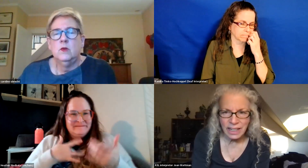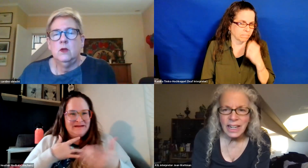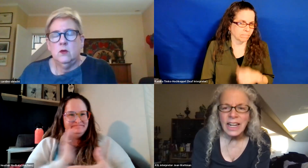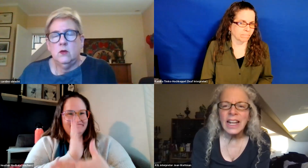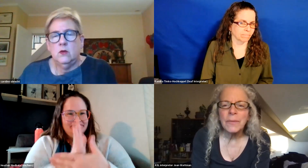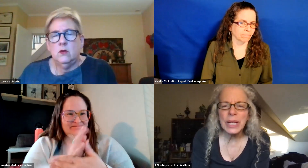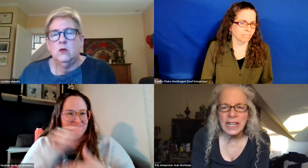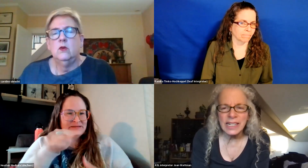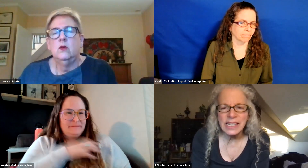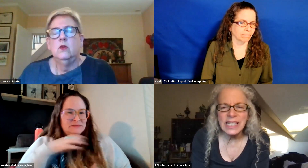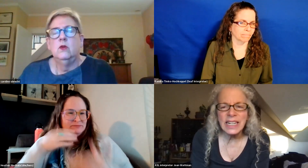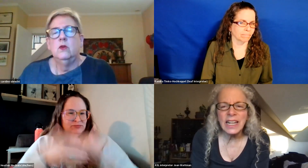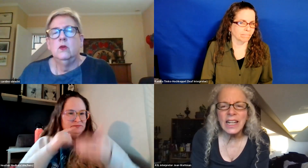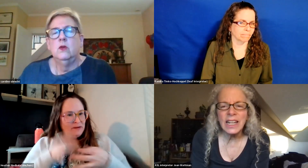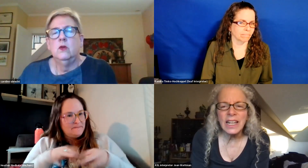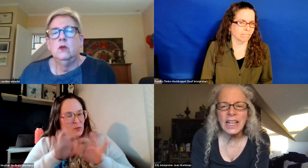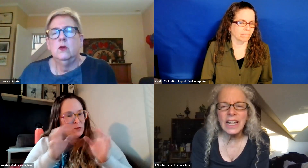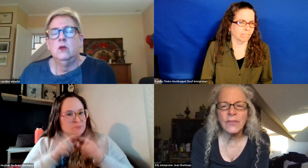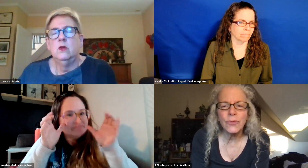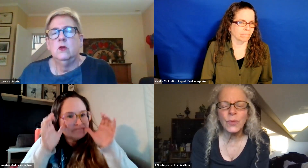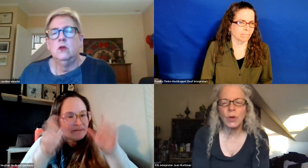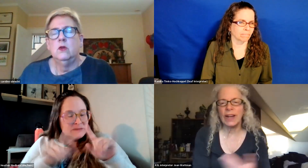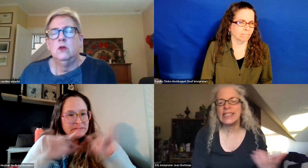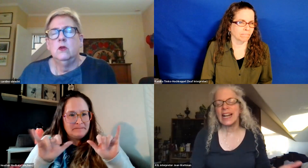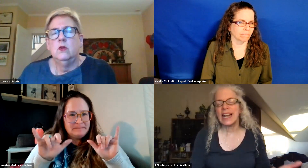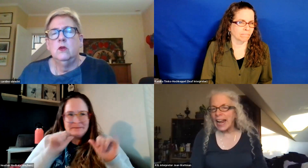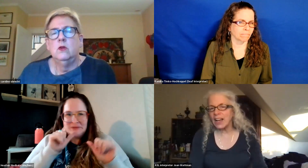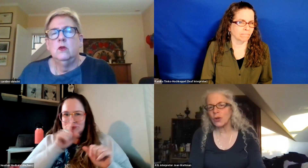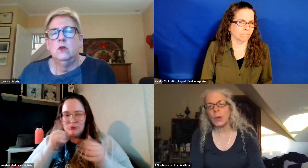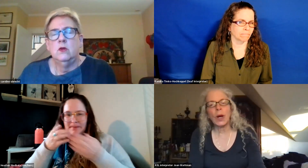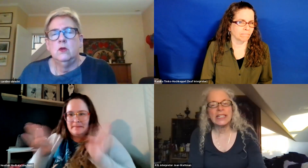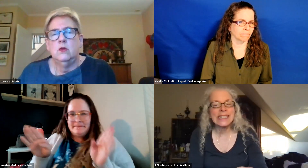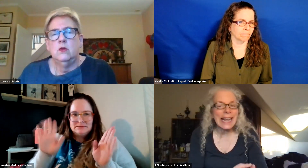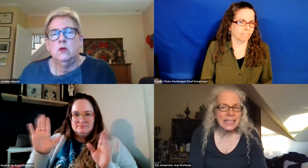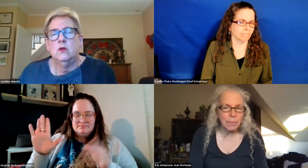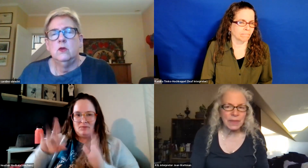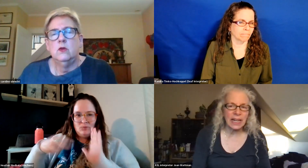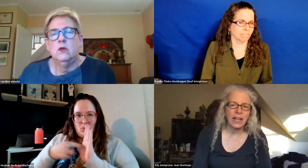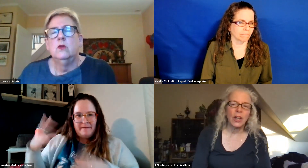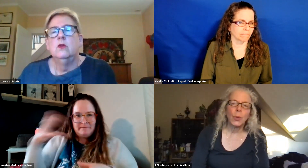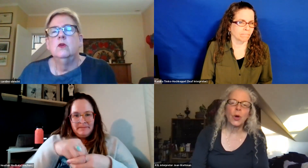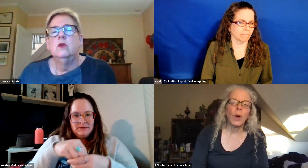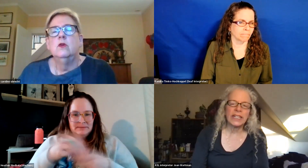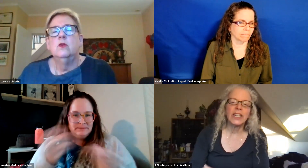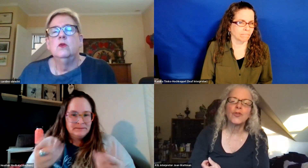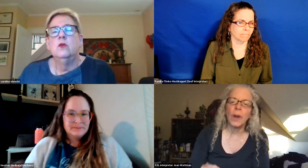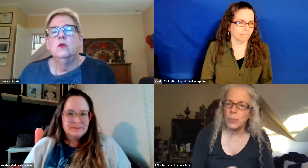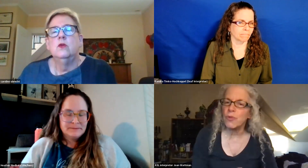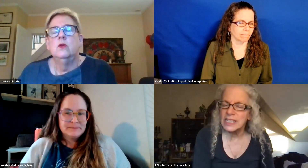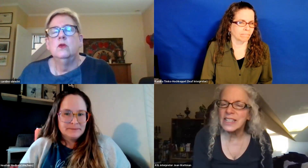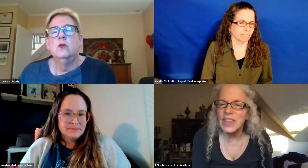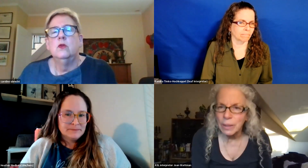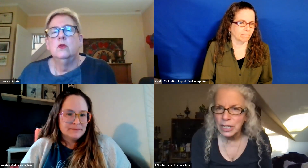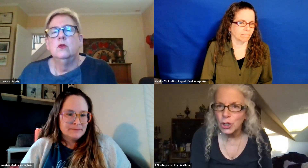chat. Because if we're raising our hand or we want to say something, we don't want to interrupt